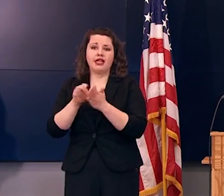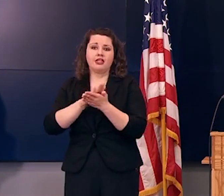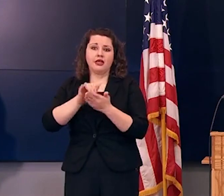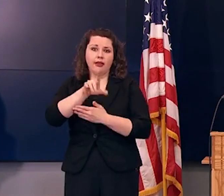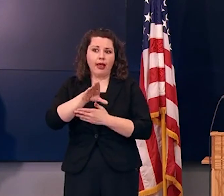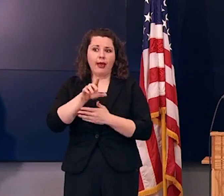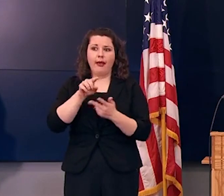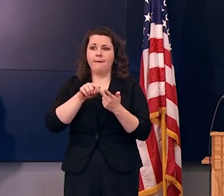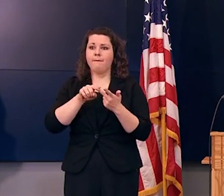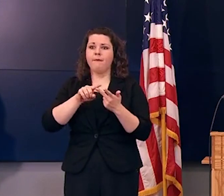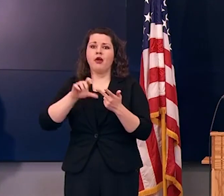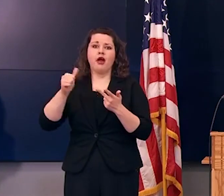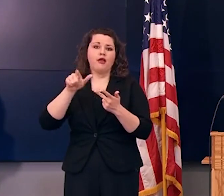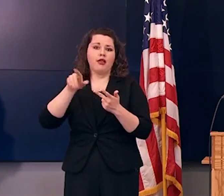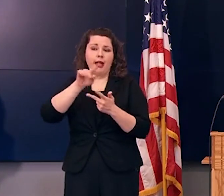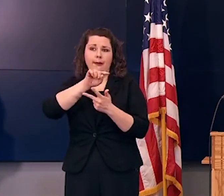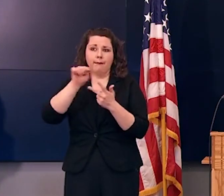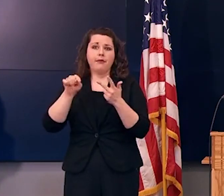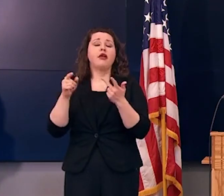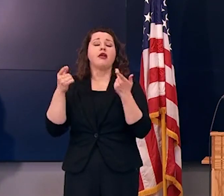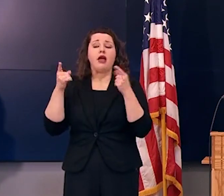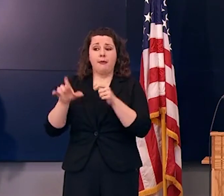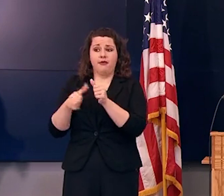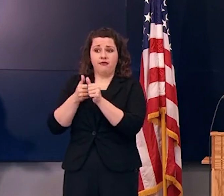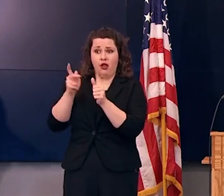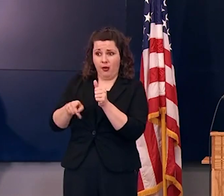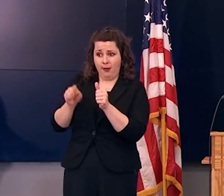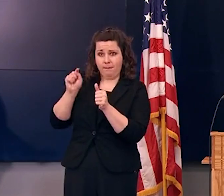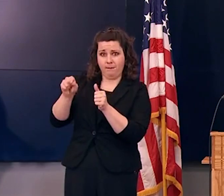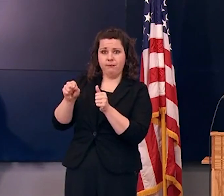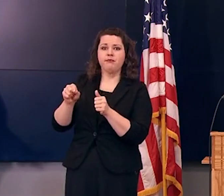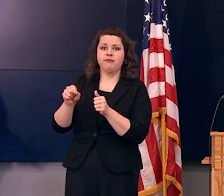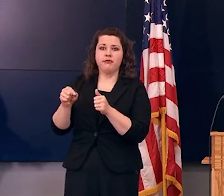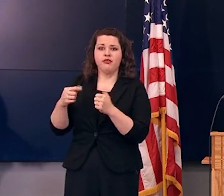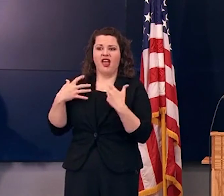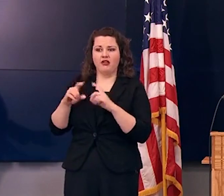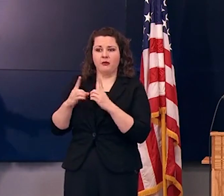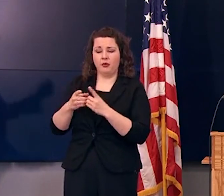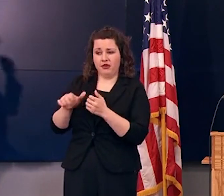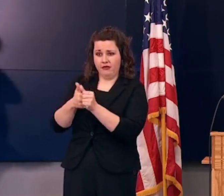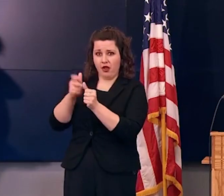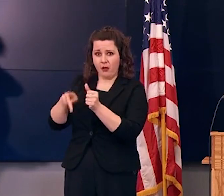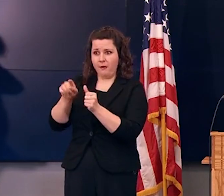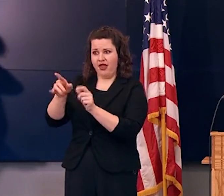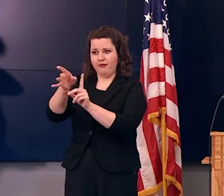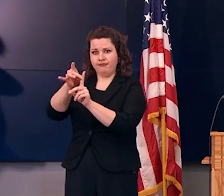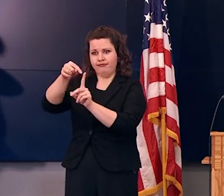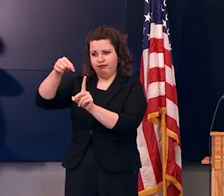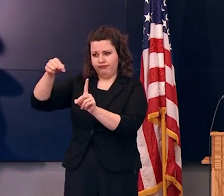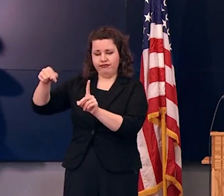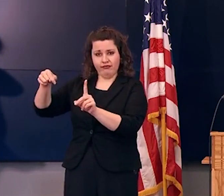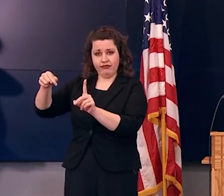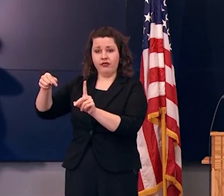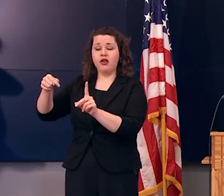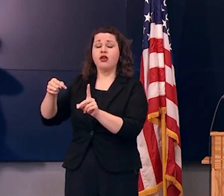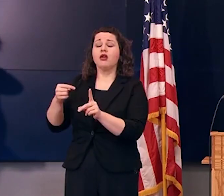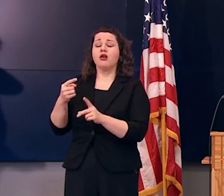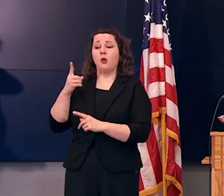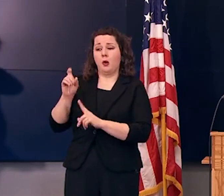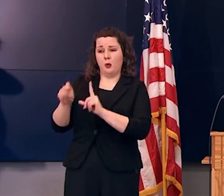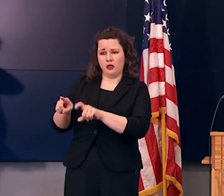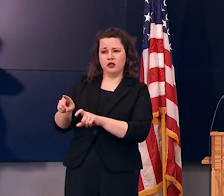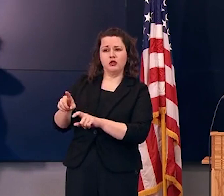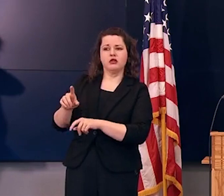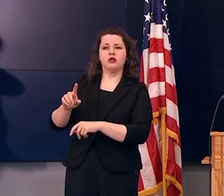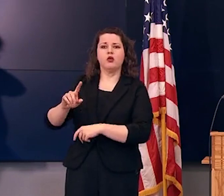hygienic lab or through the other labs, when public health follows up with the contact tracing, one of the questions that is asked